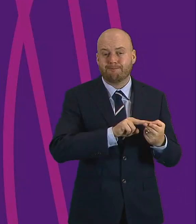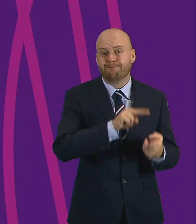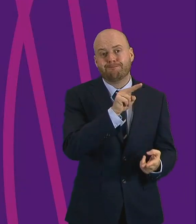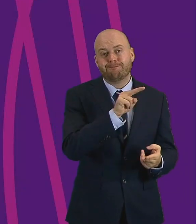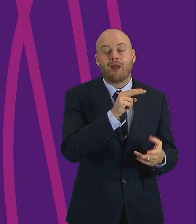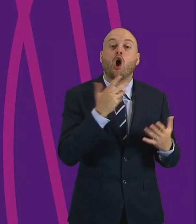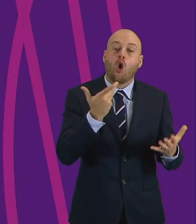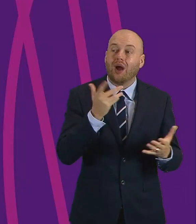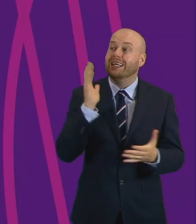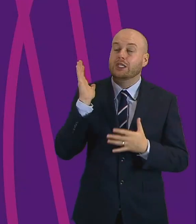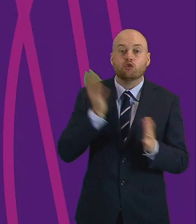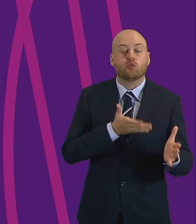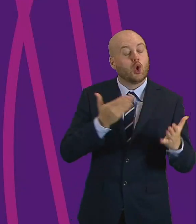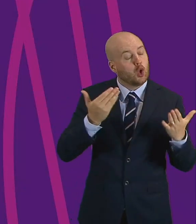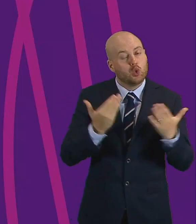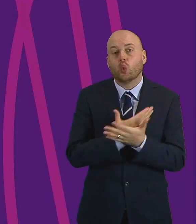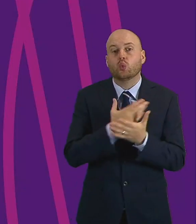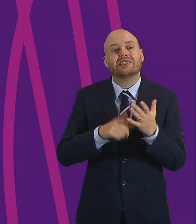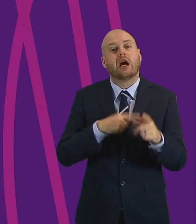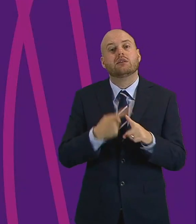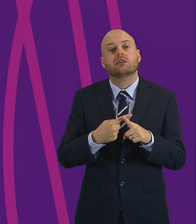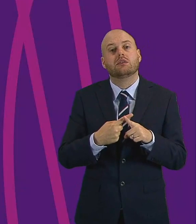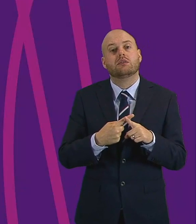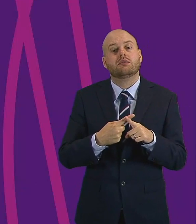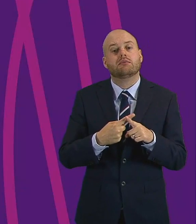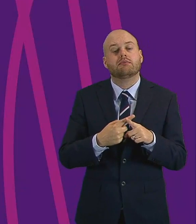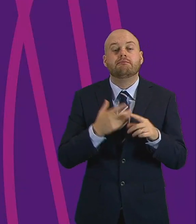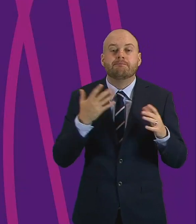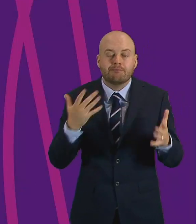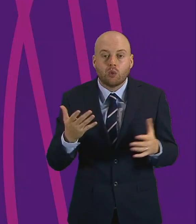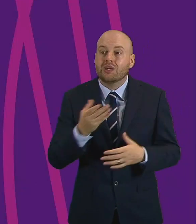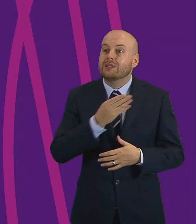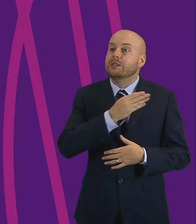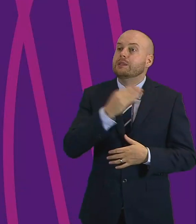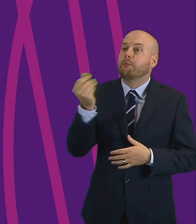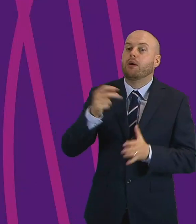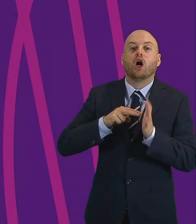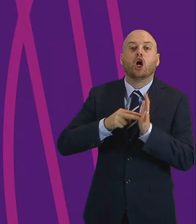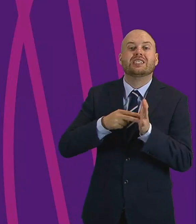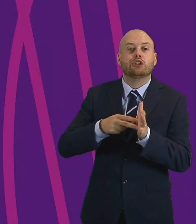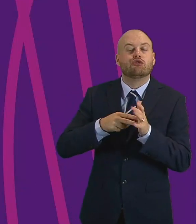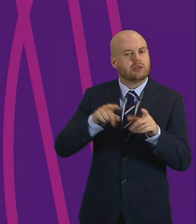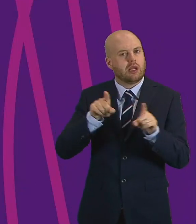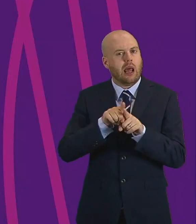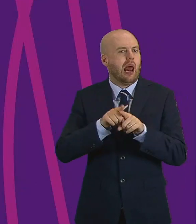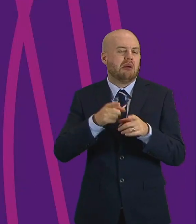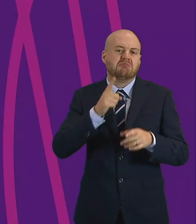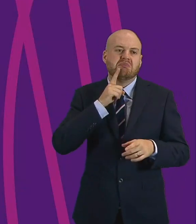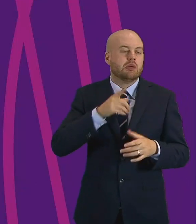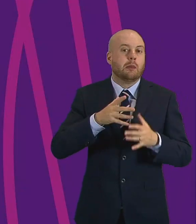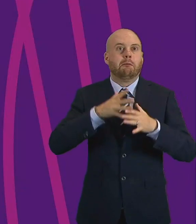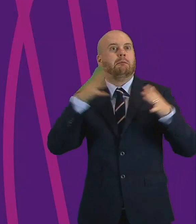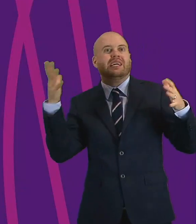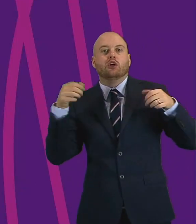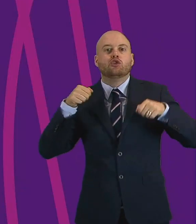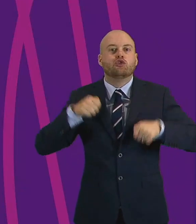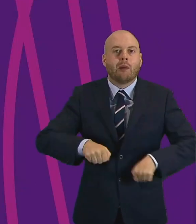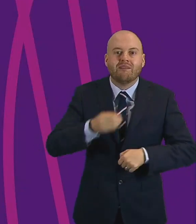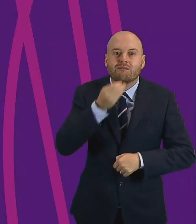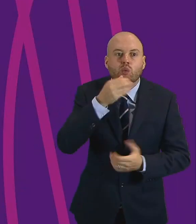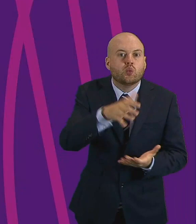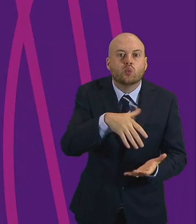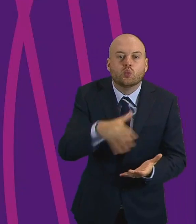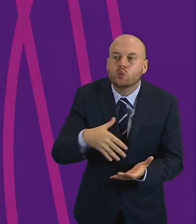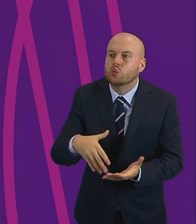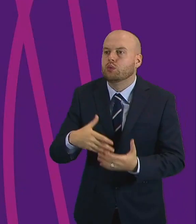taxes. The reality is that some organisations, and supermarkets have been mentioned already by Mr Gibson, and individuals like